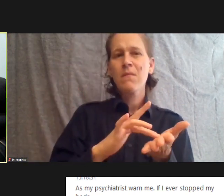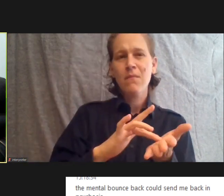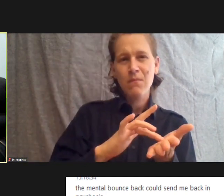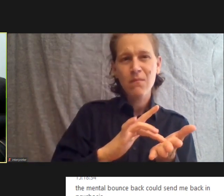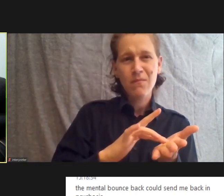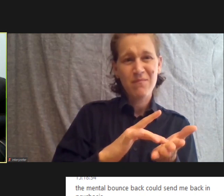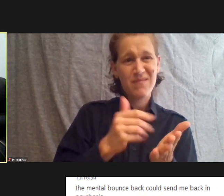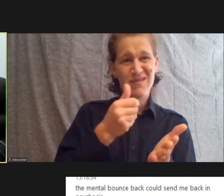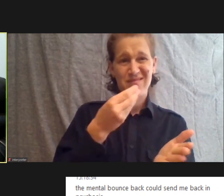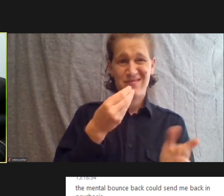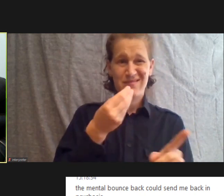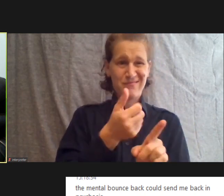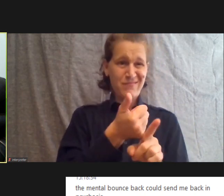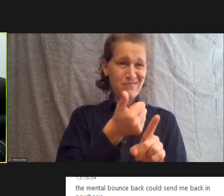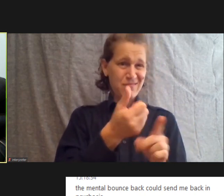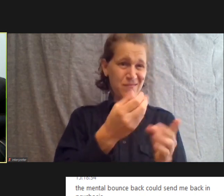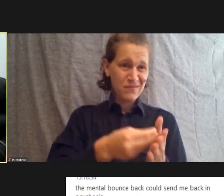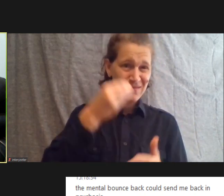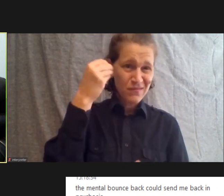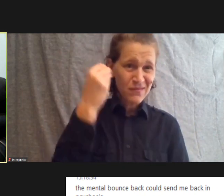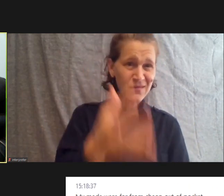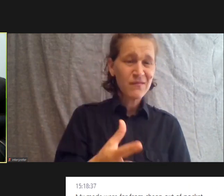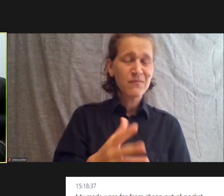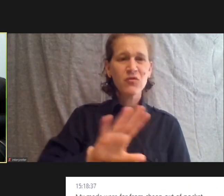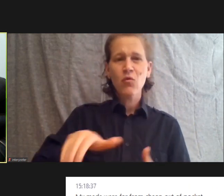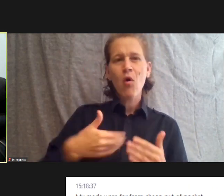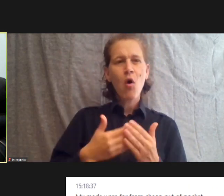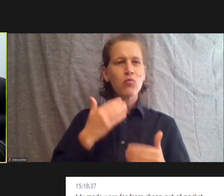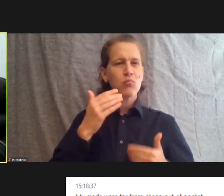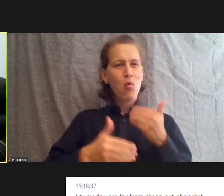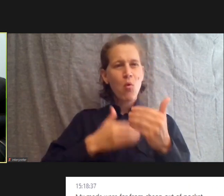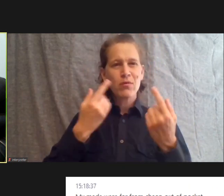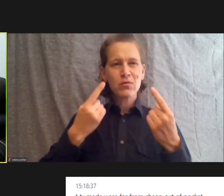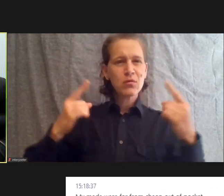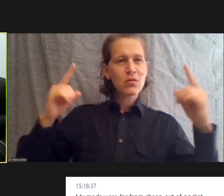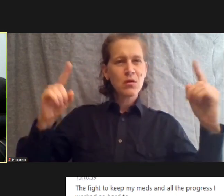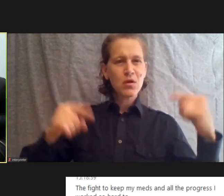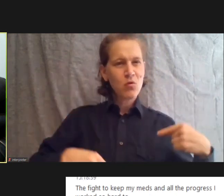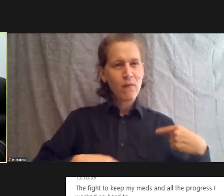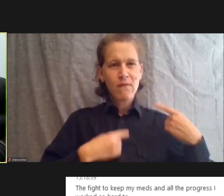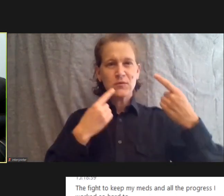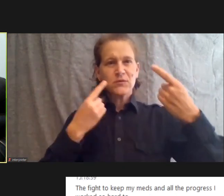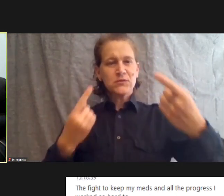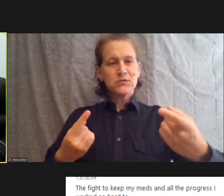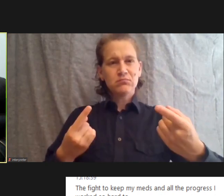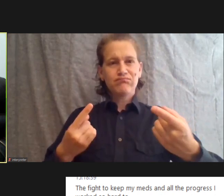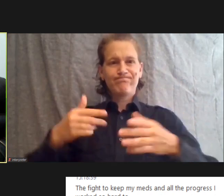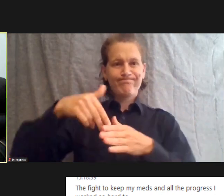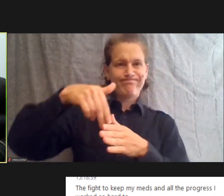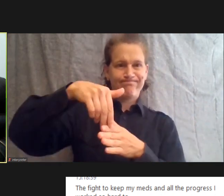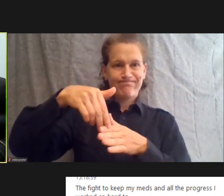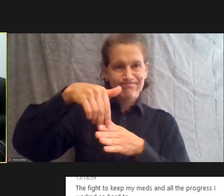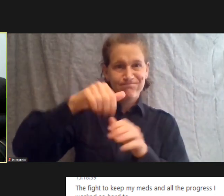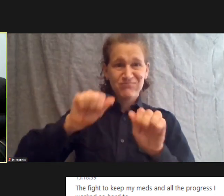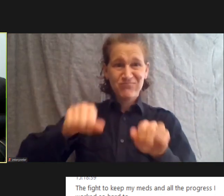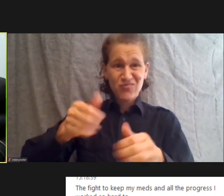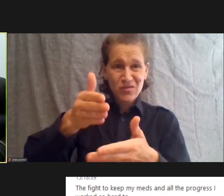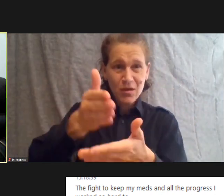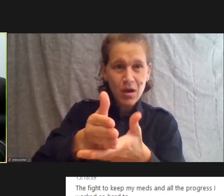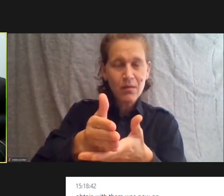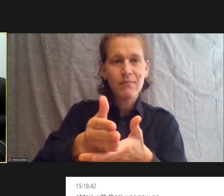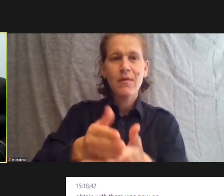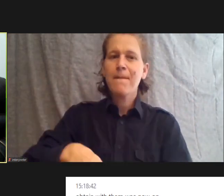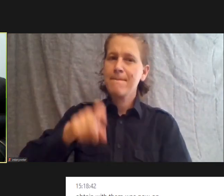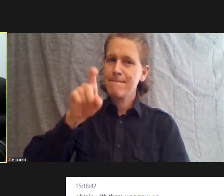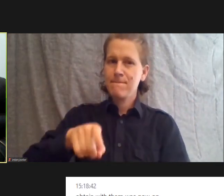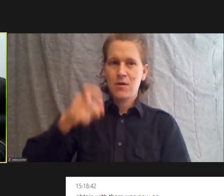worked so hard to obtain with them was now on. I needed disability. I had tried to find work, but without knowing when